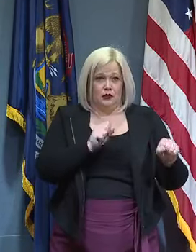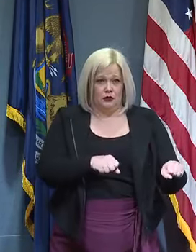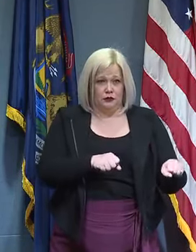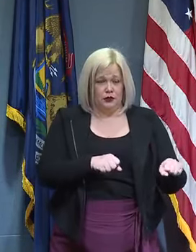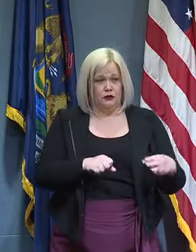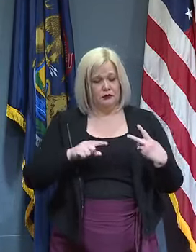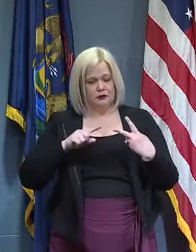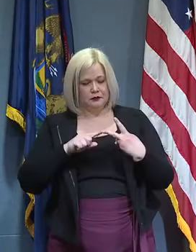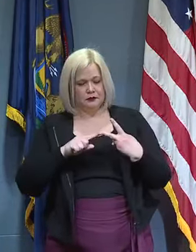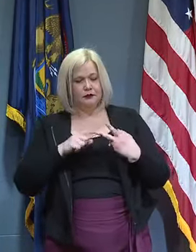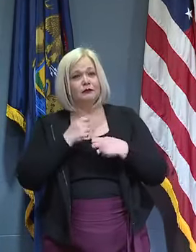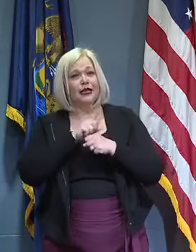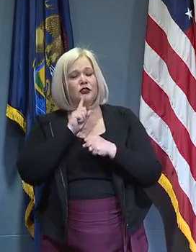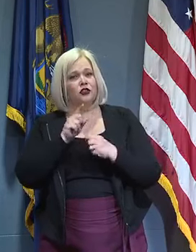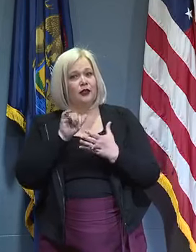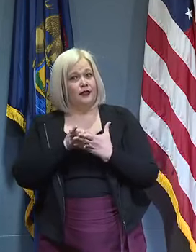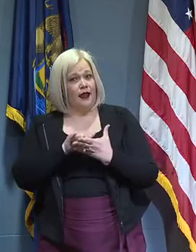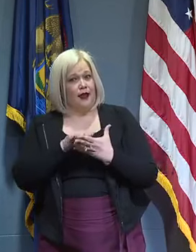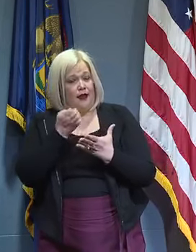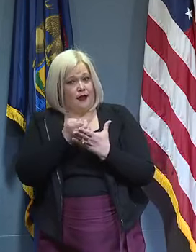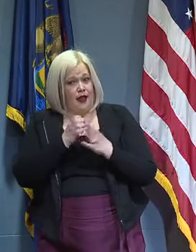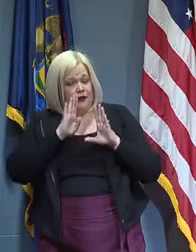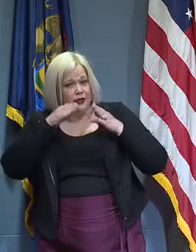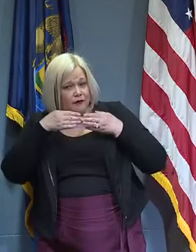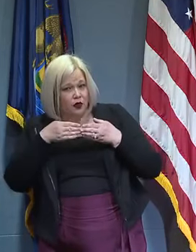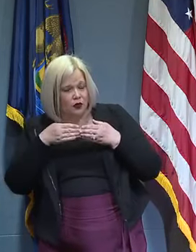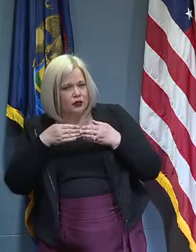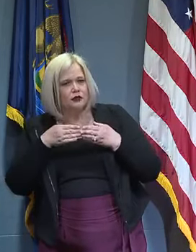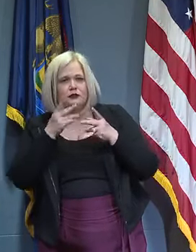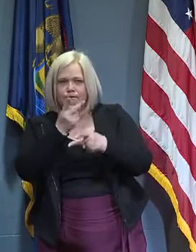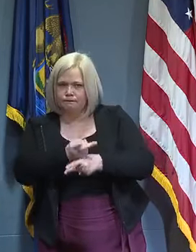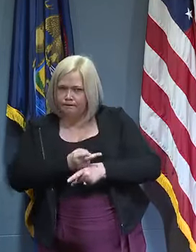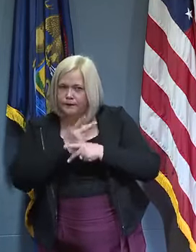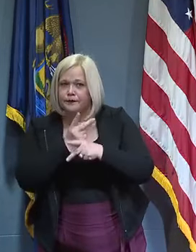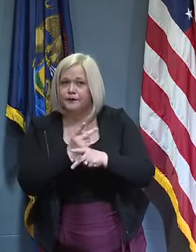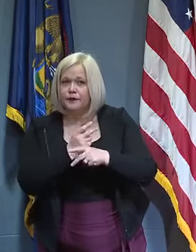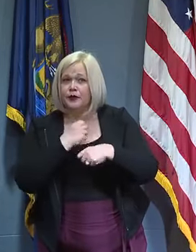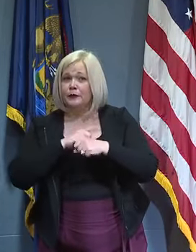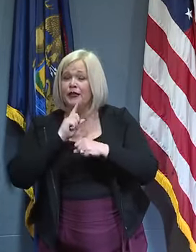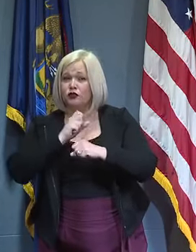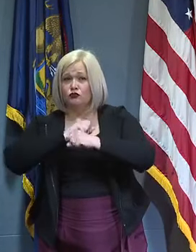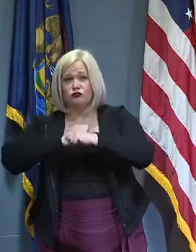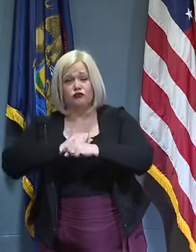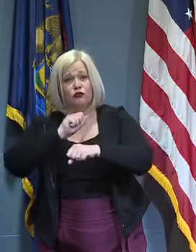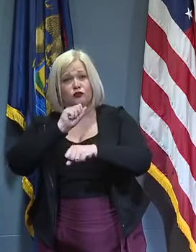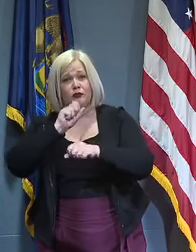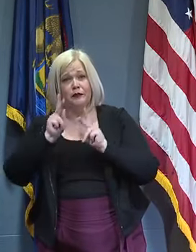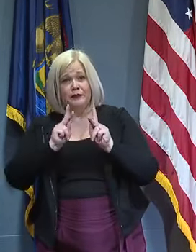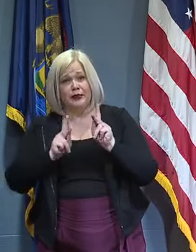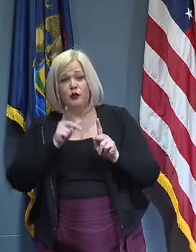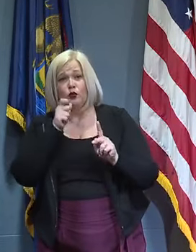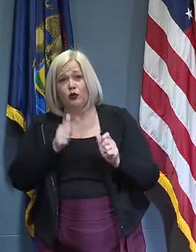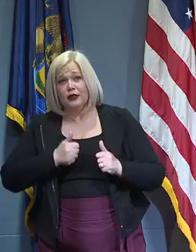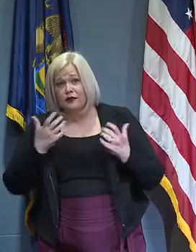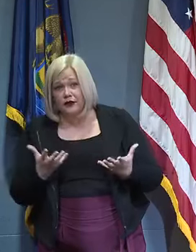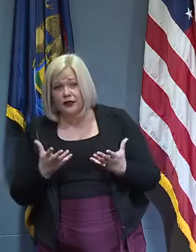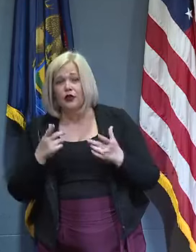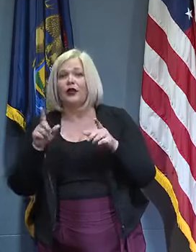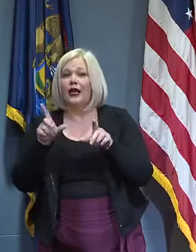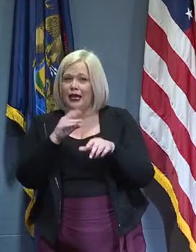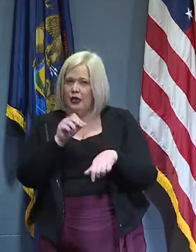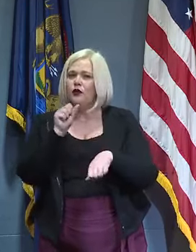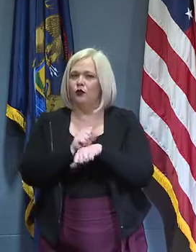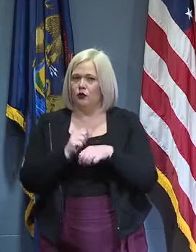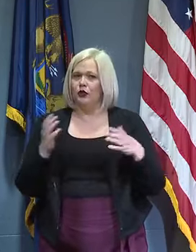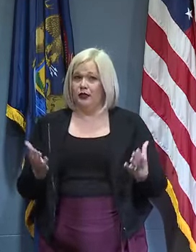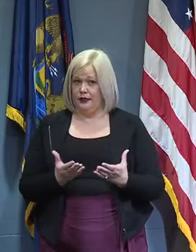is staged carefully in a way that safeguards both the health of the state's residents as well as its workforce. I've had the opportunity